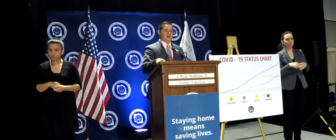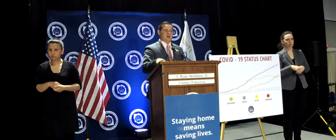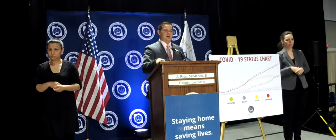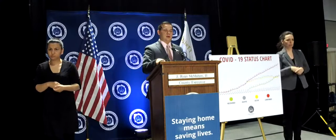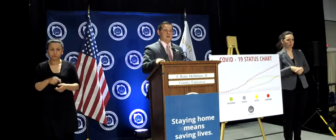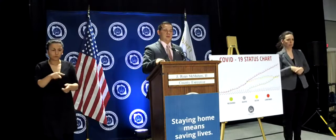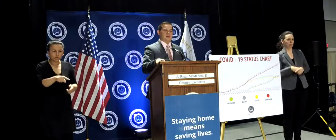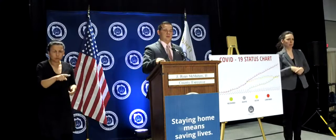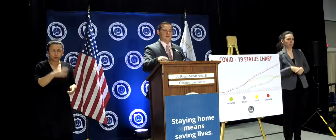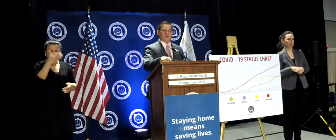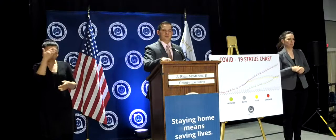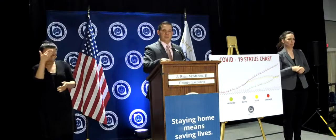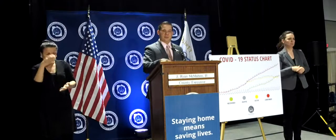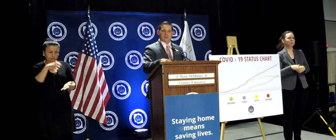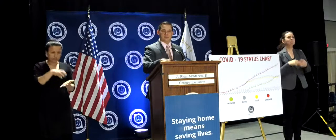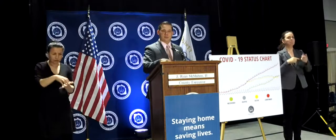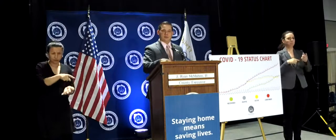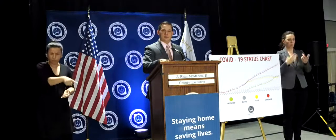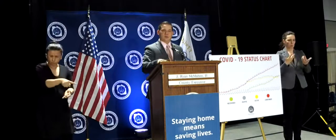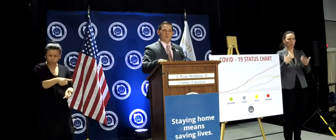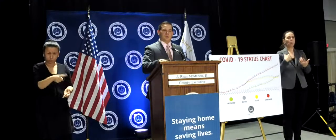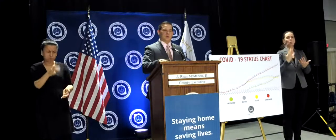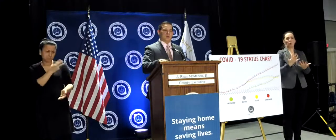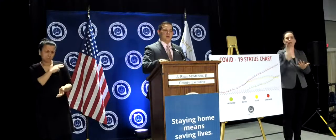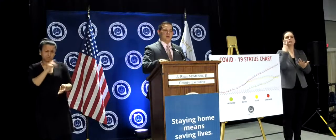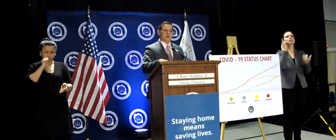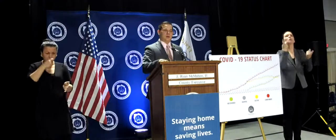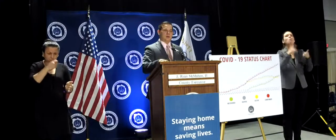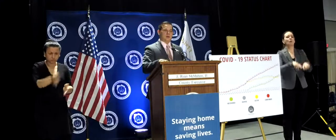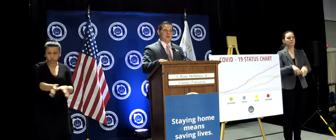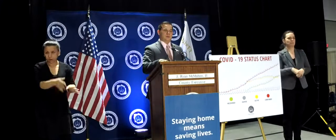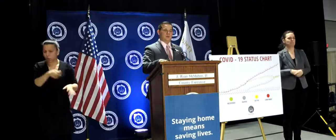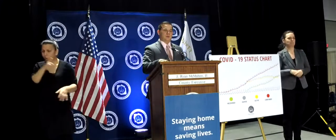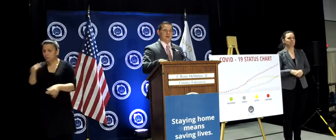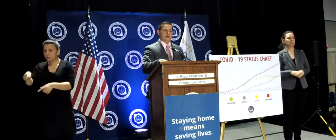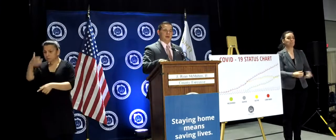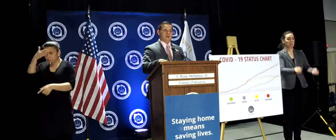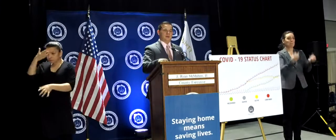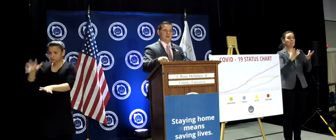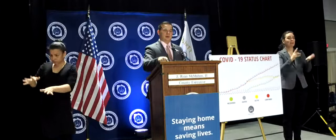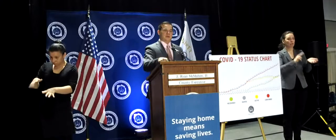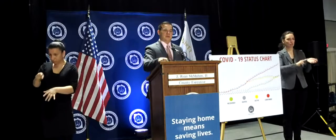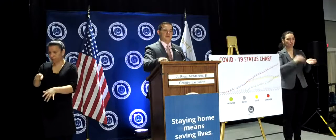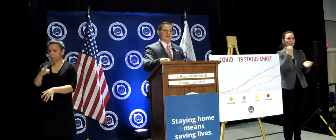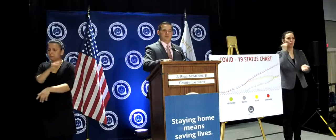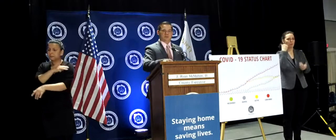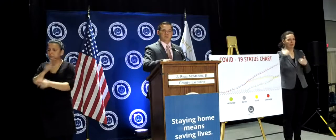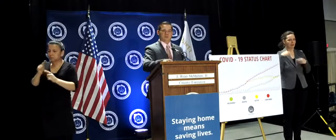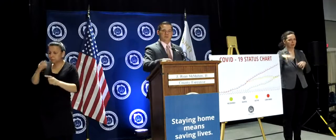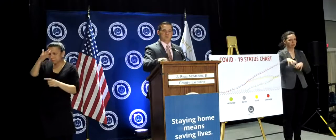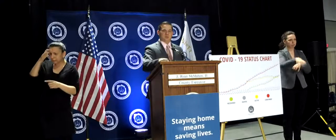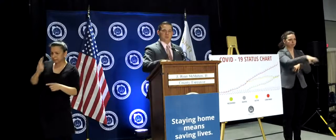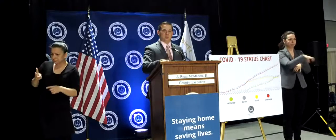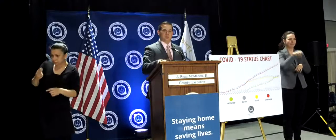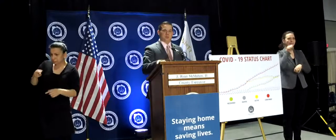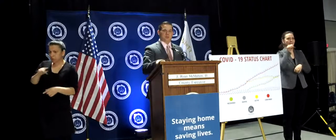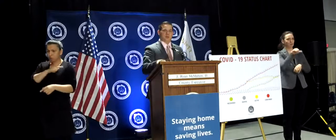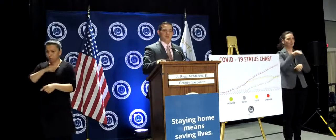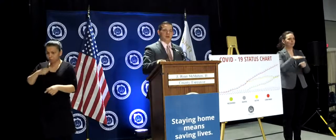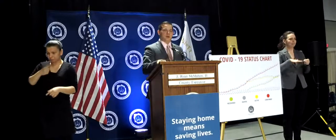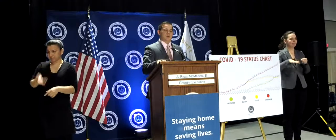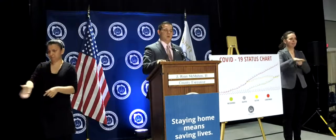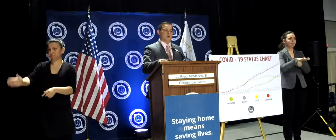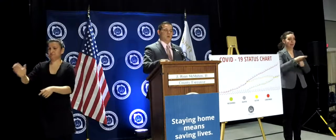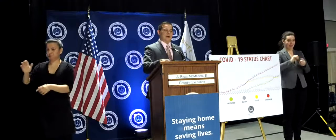that nursing homes are dense. We know that the way that the virus gets into these buildings is through